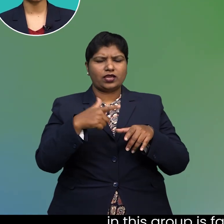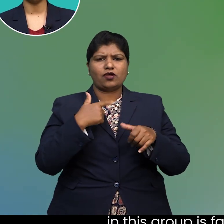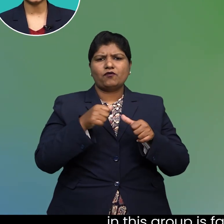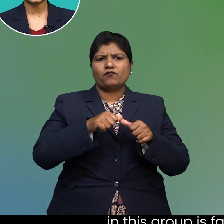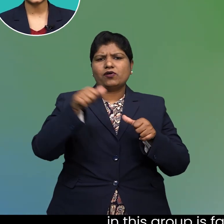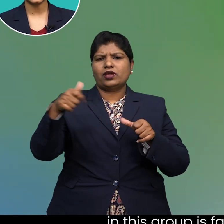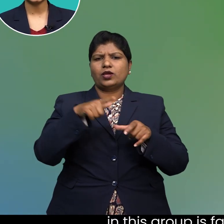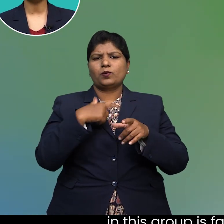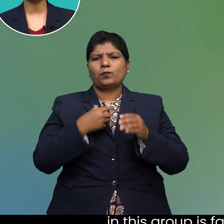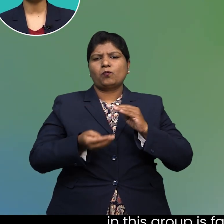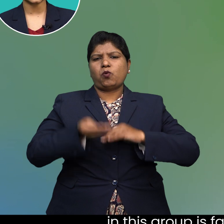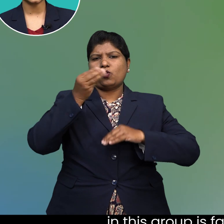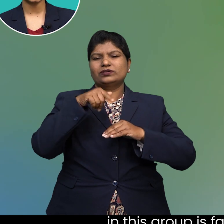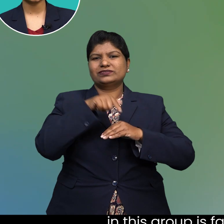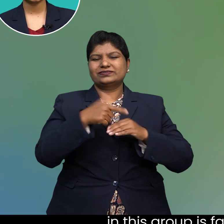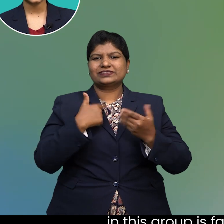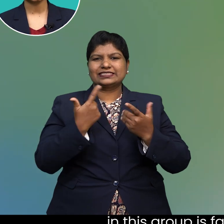Cycon,